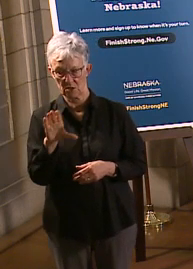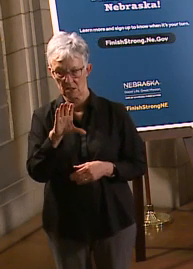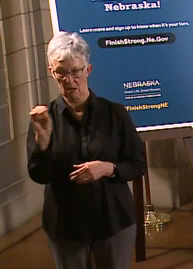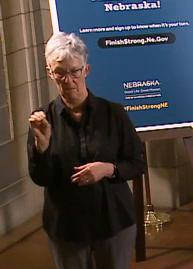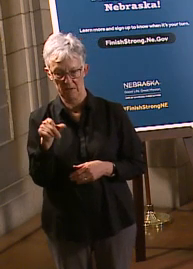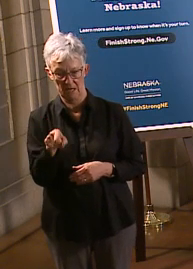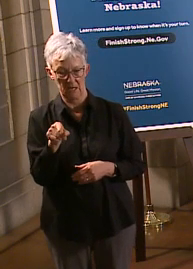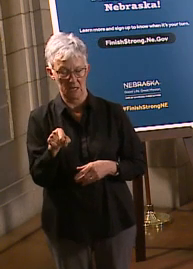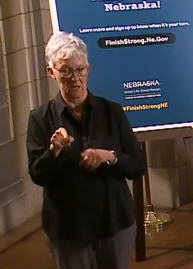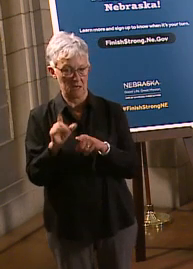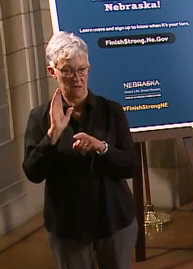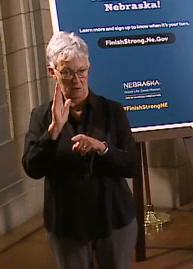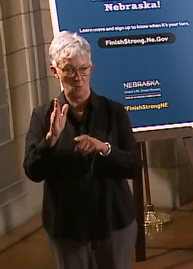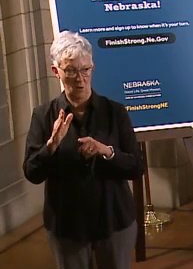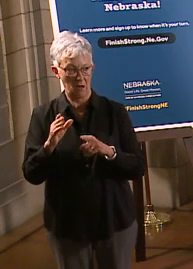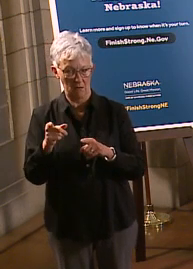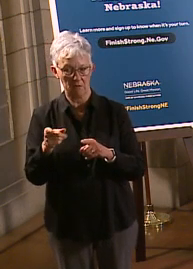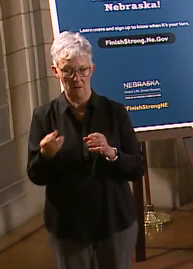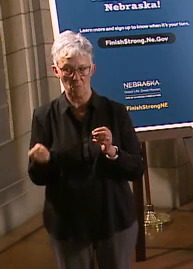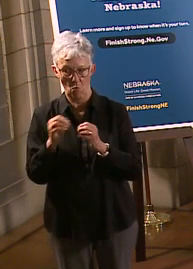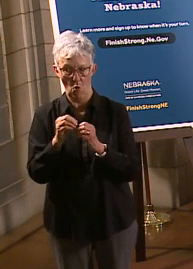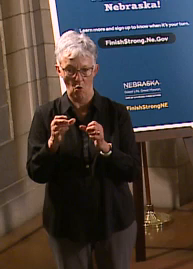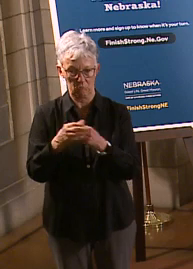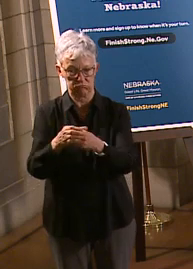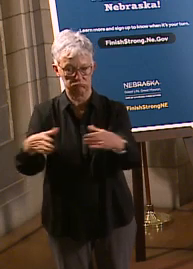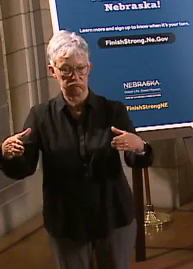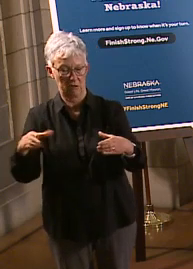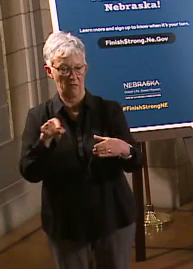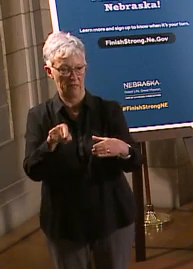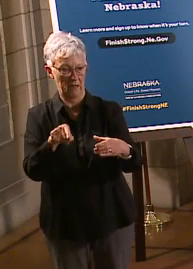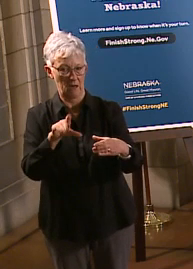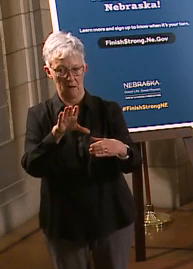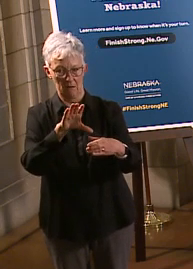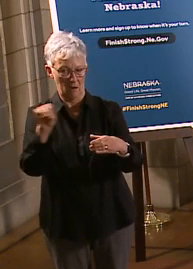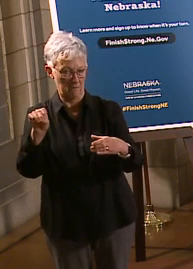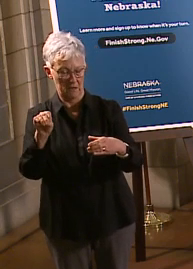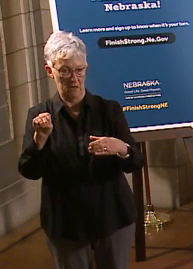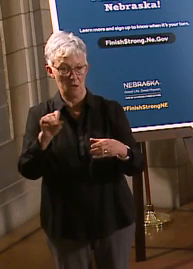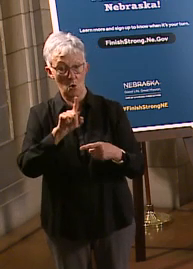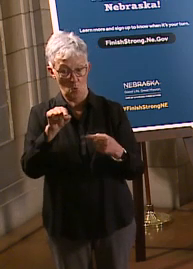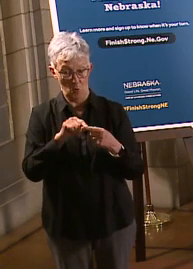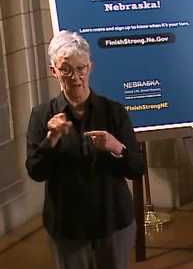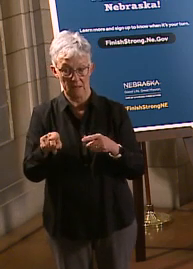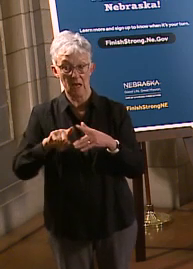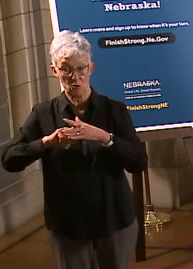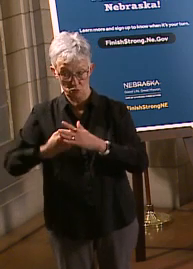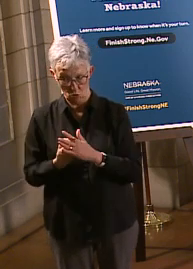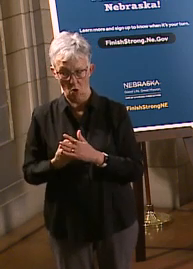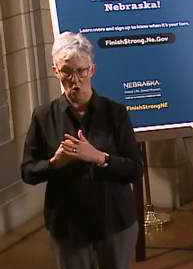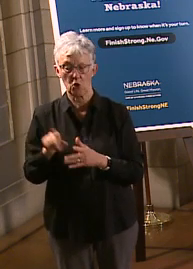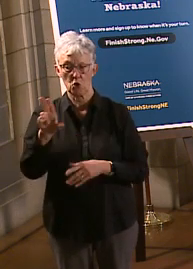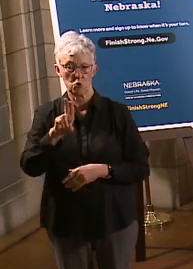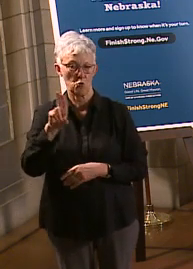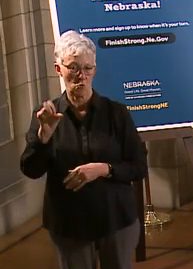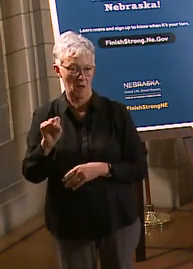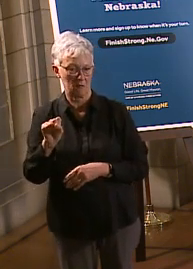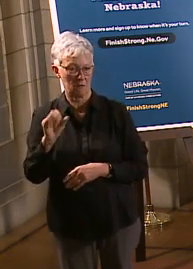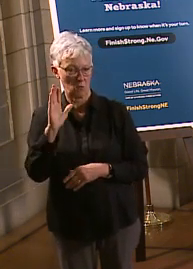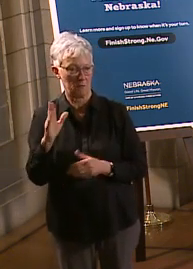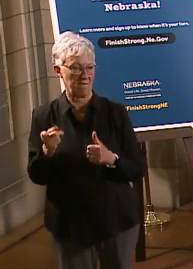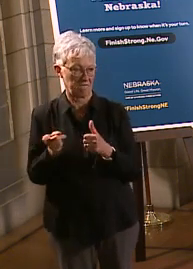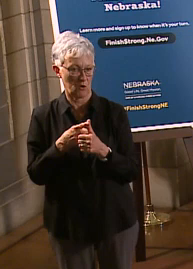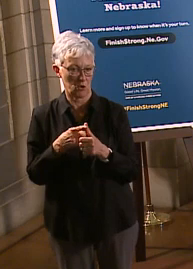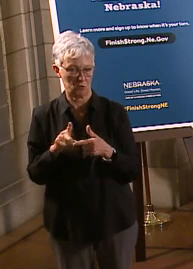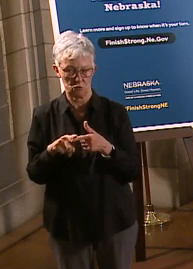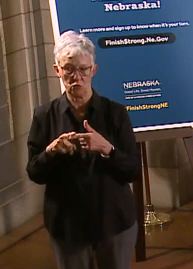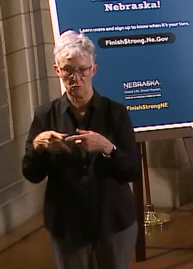capacity comes online this summer, the US government has first rights to any of the syringes coming off of those lines to be used in the vaccination